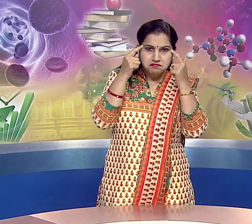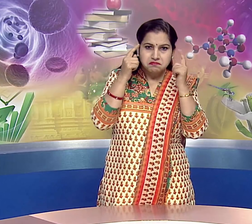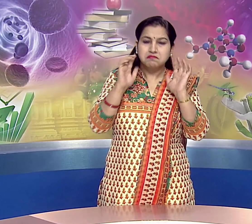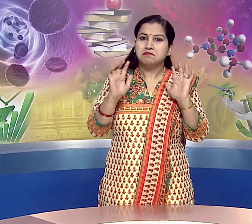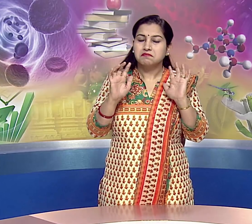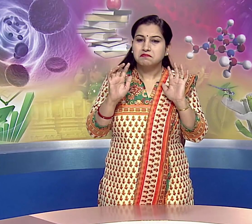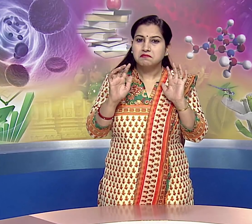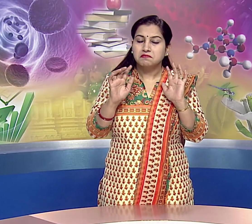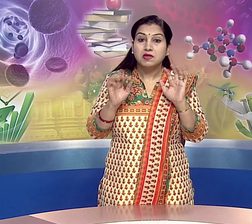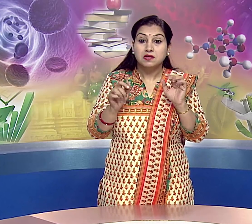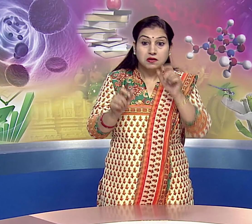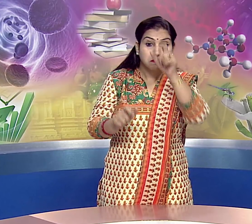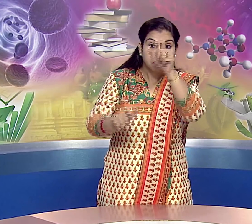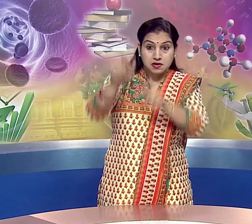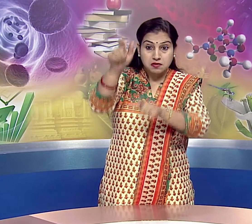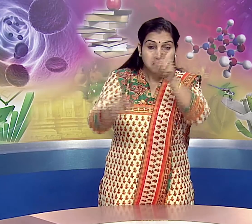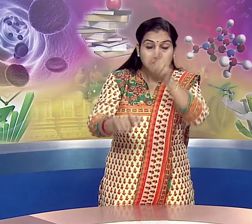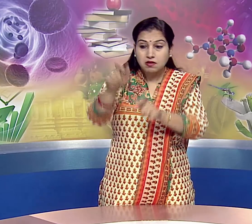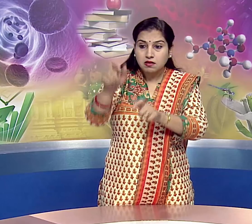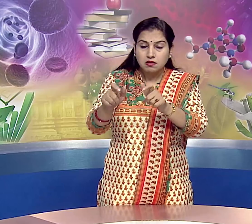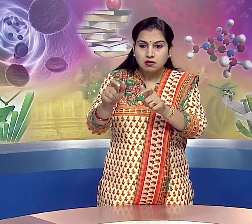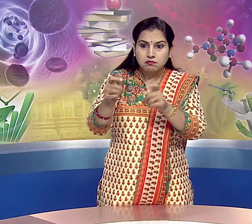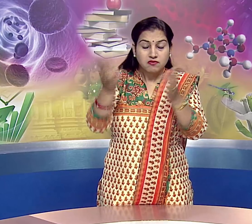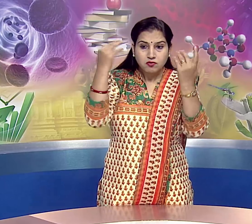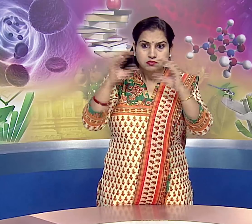that the population was melting,